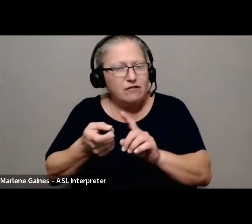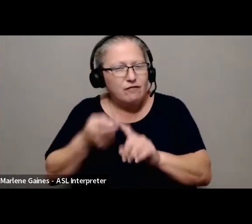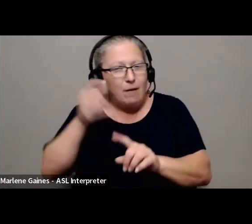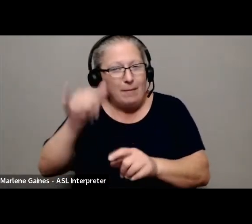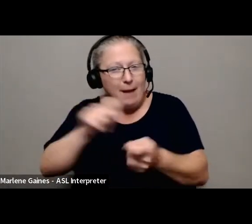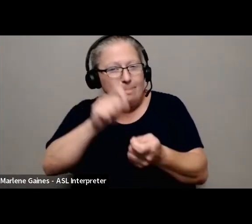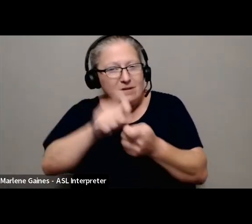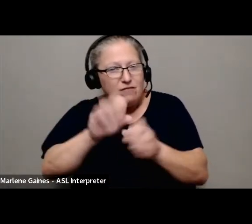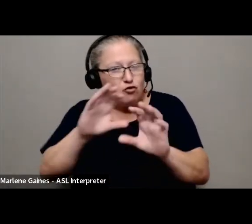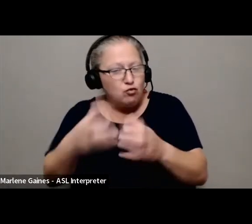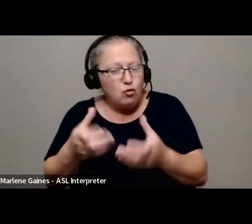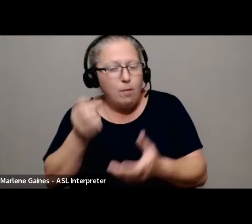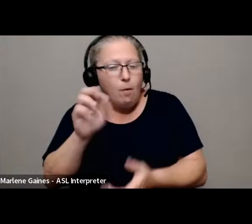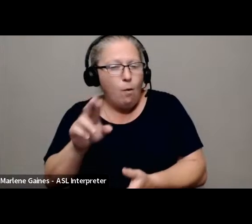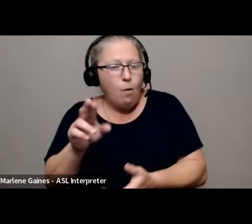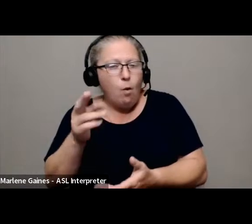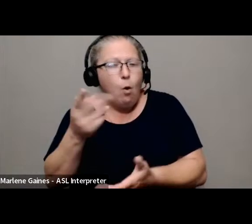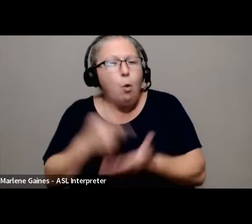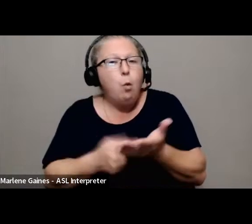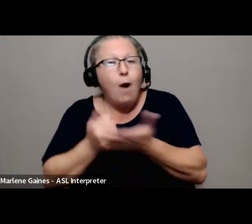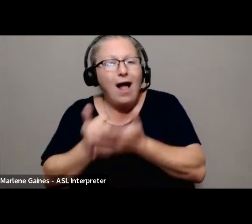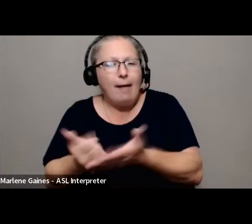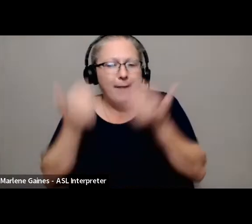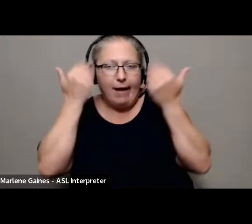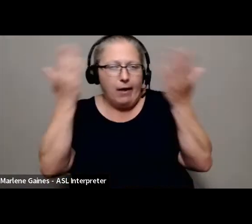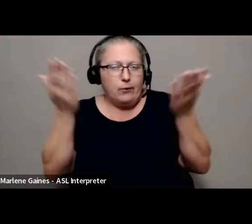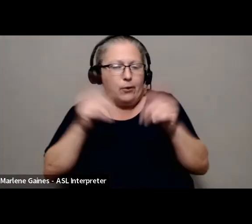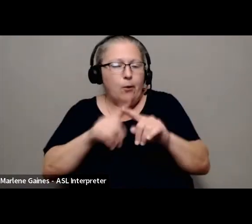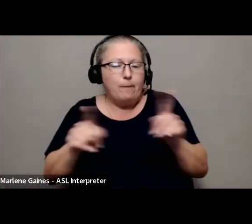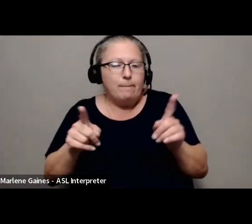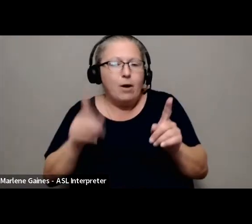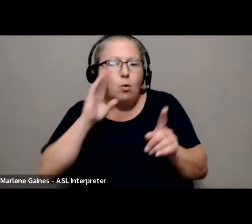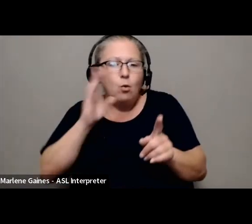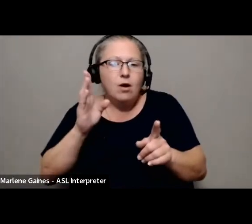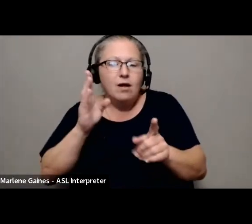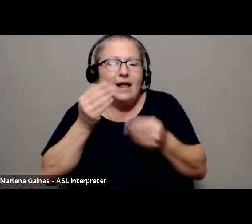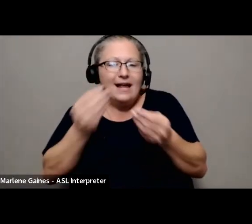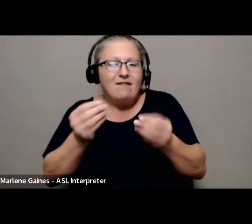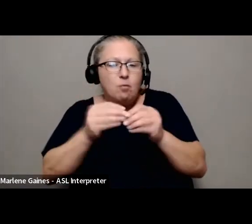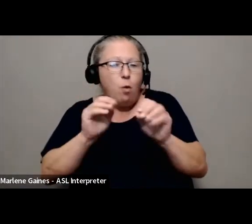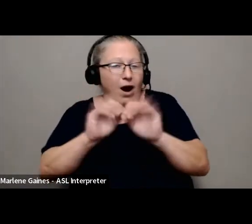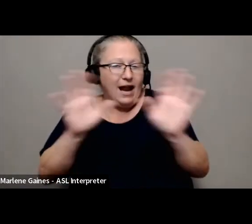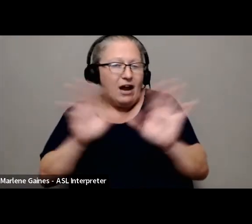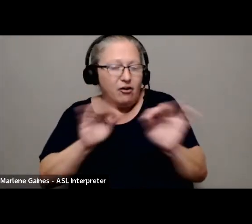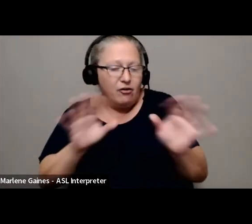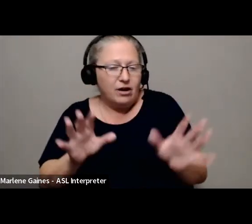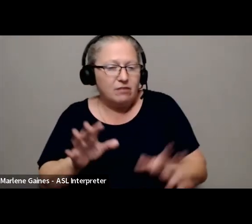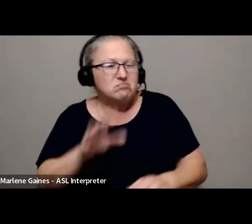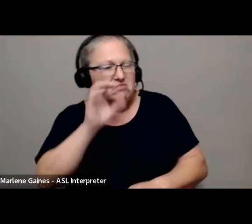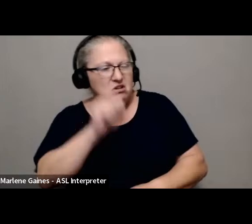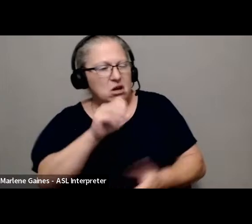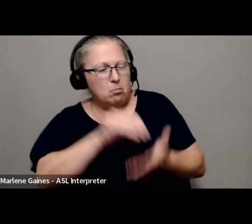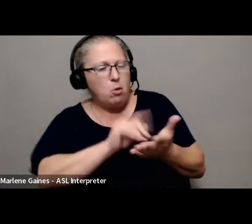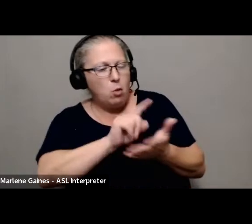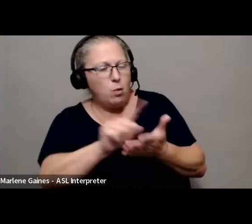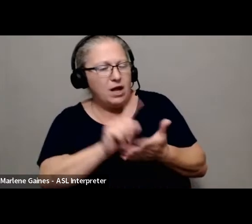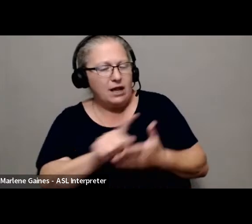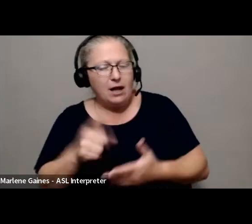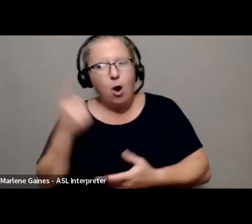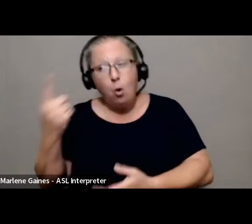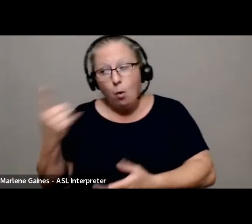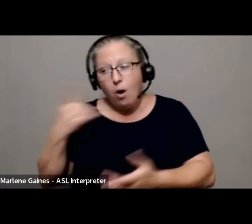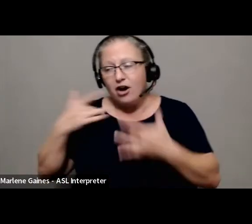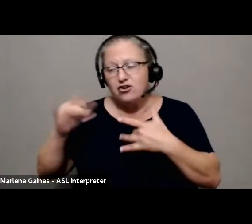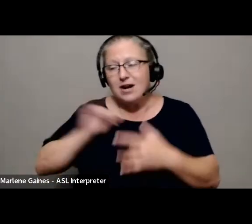Mhm. particular group or what helps them? I don't know, but it'll give some clarity maybe. We I can don't put that know. in a weekly. One of the concerns that I had